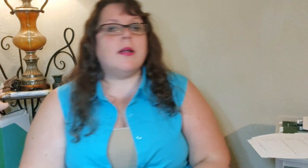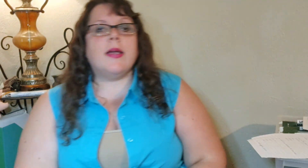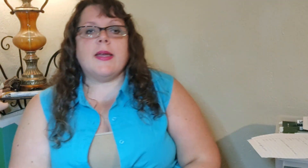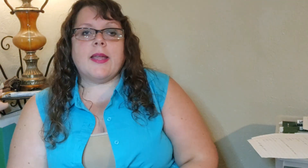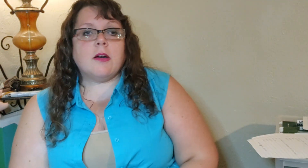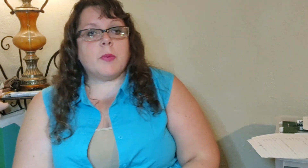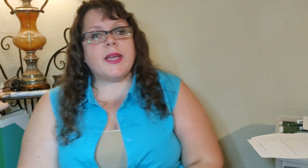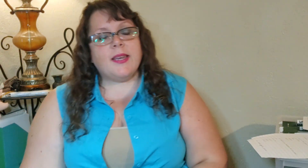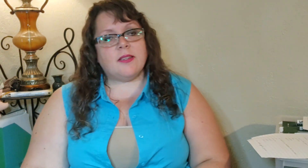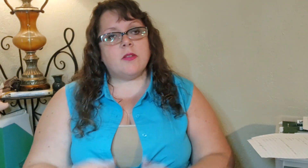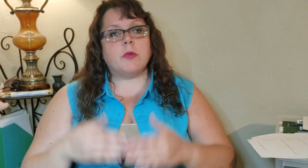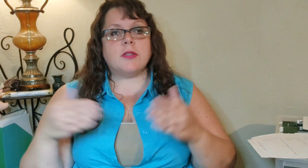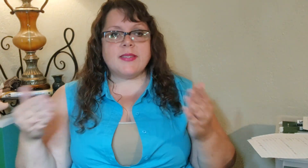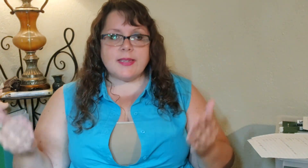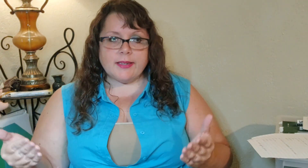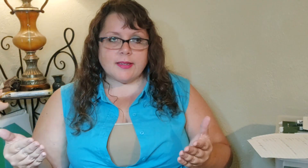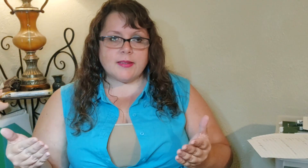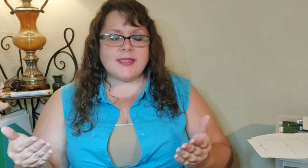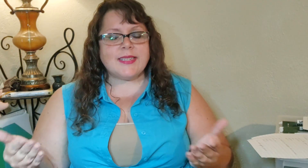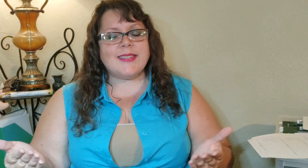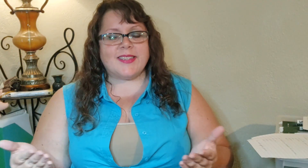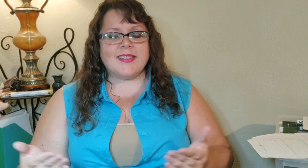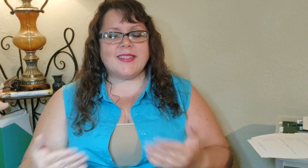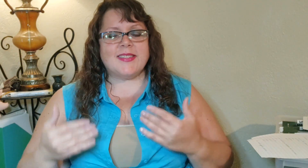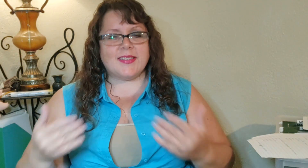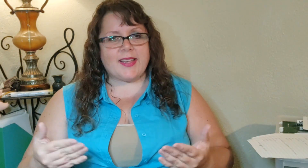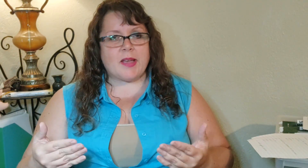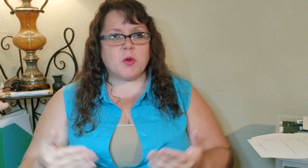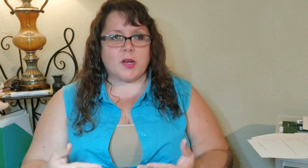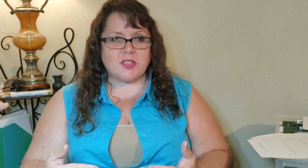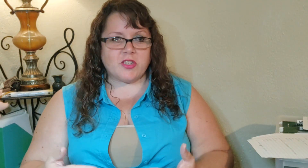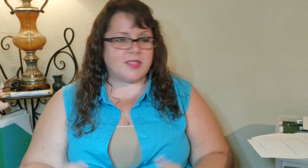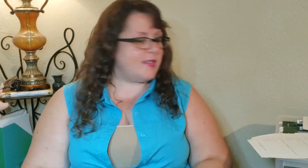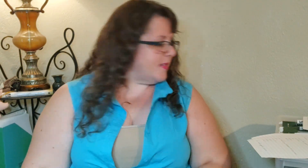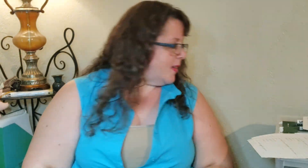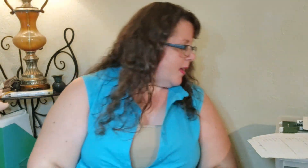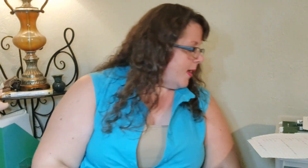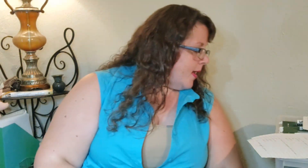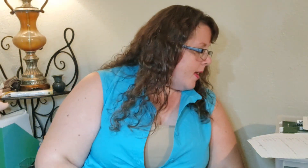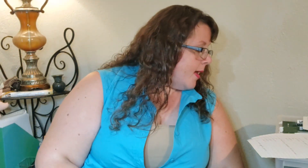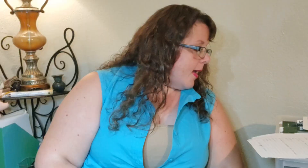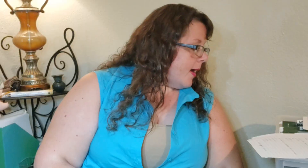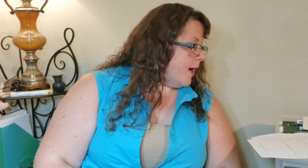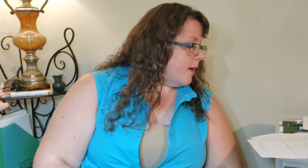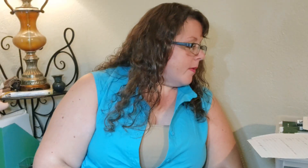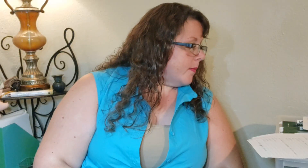Okay, now we're getting into more sentence type questions. Why